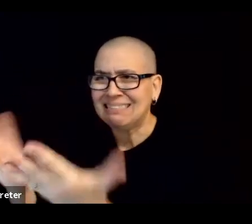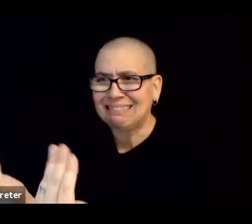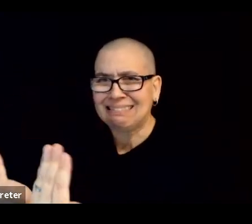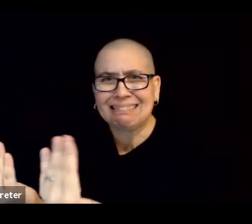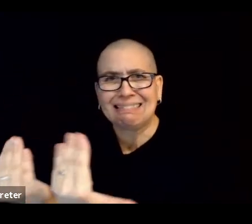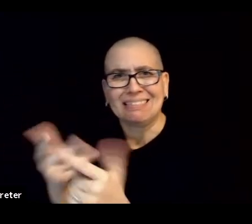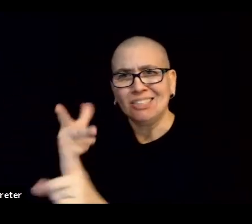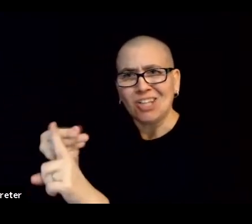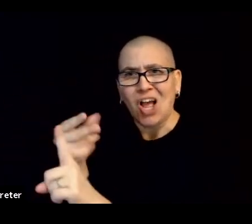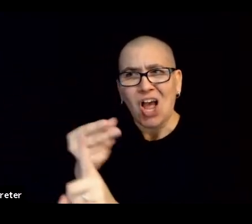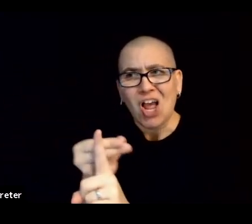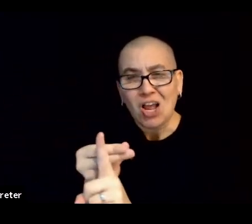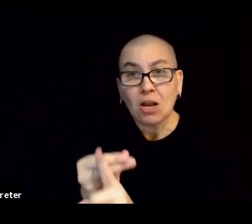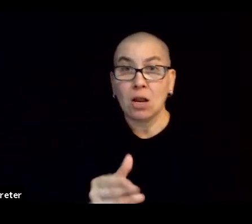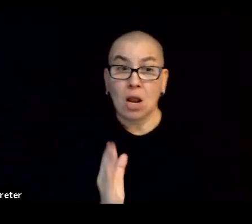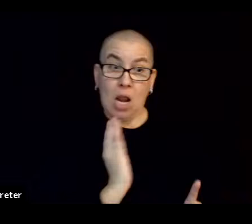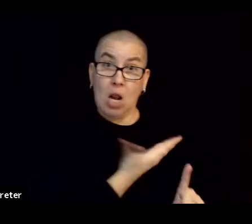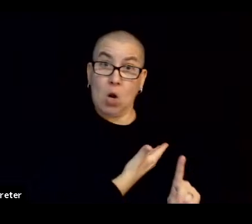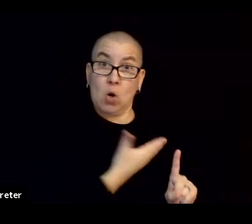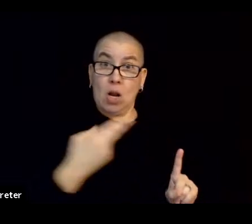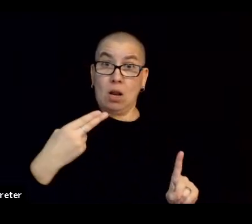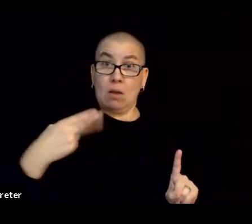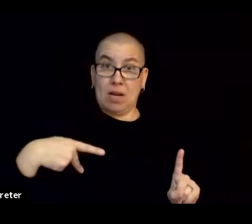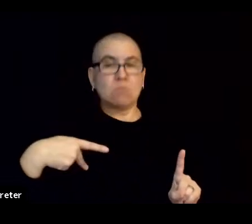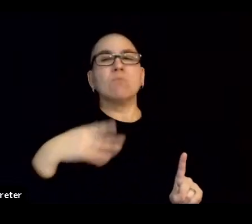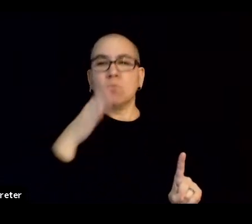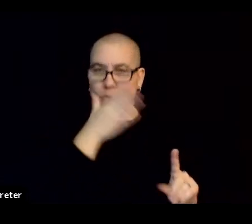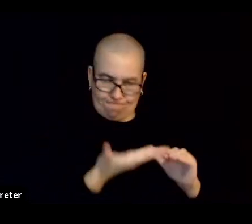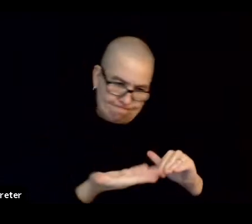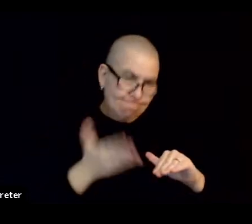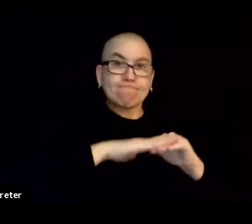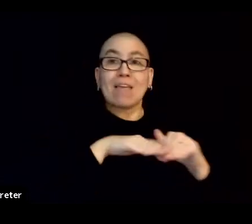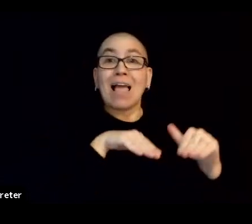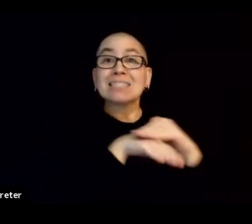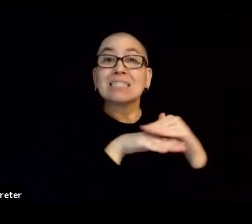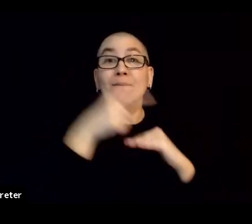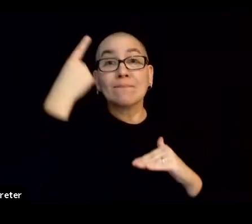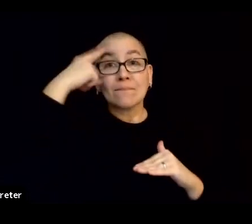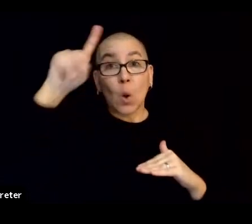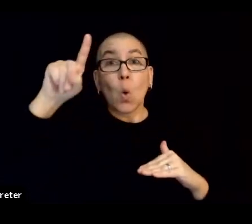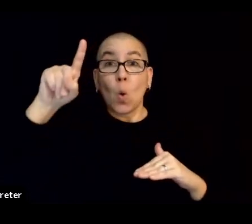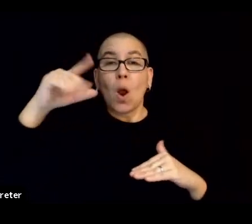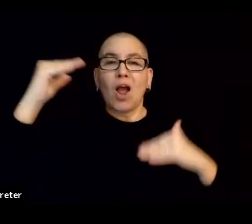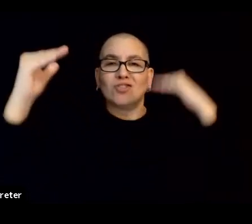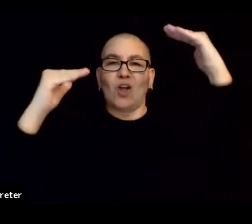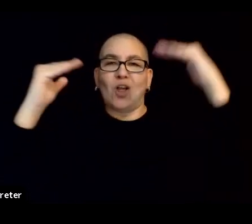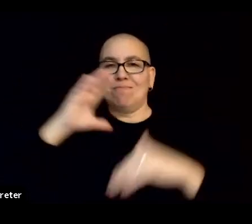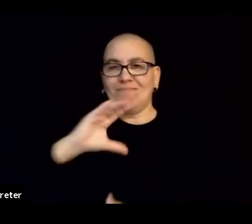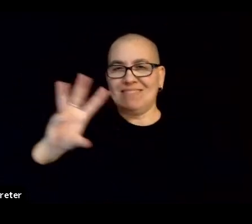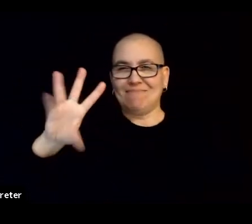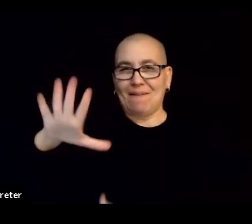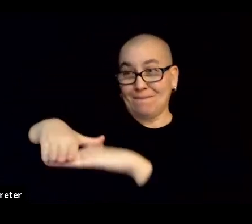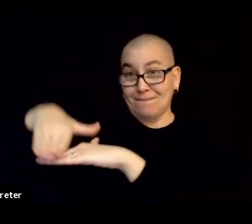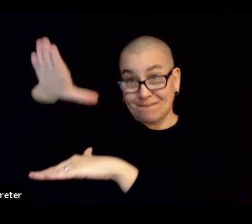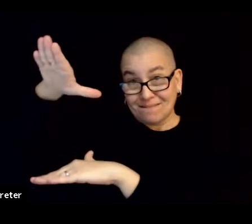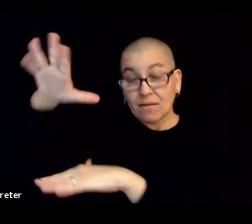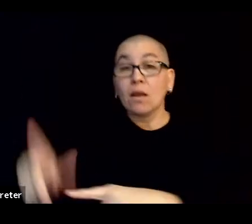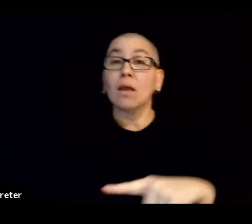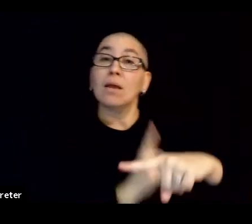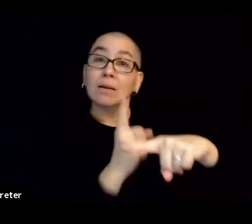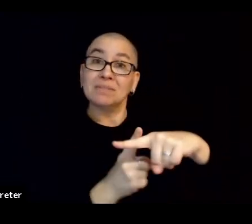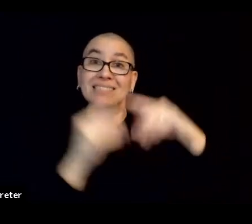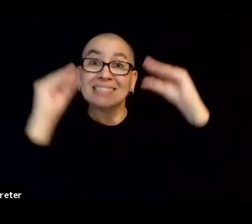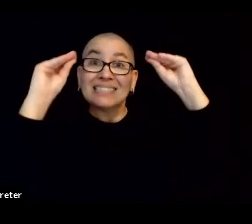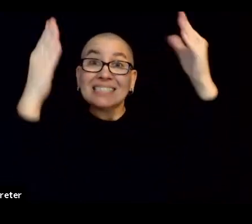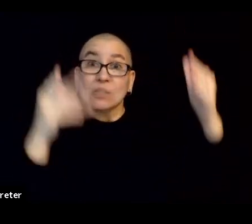access for adults over 65, school teachers, and child care workers, and it's a complementary approach to the health